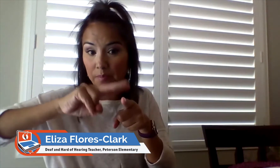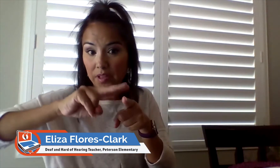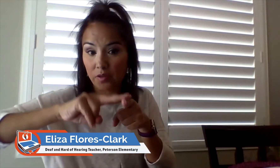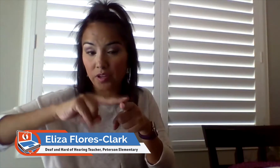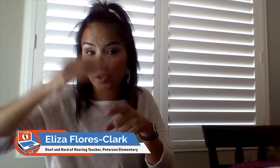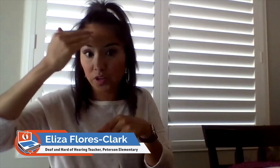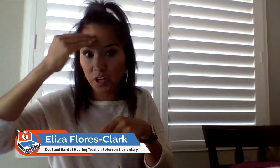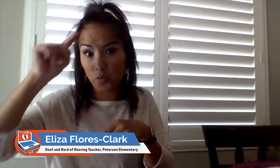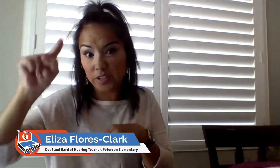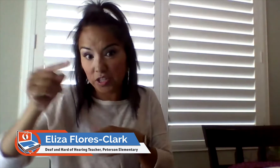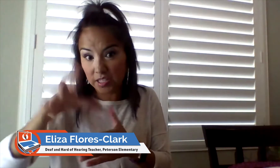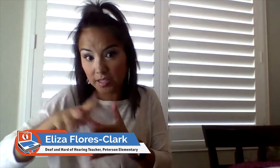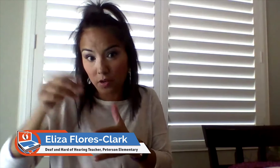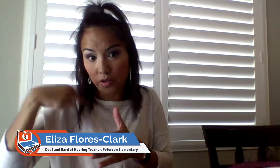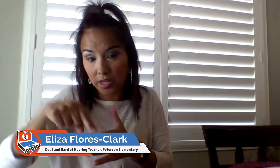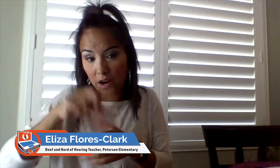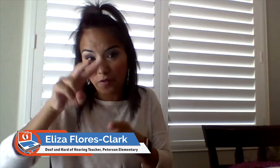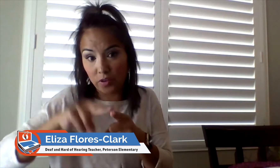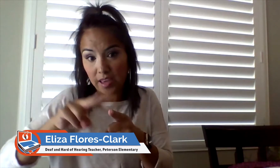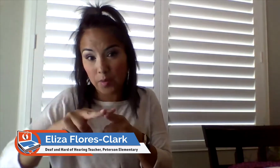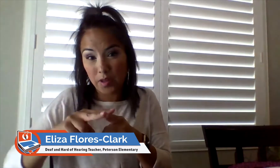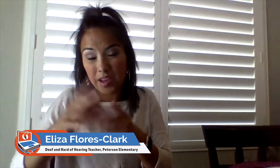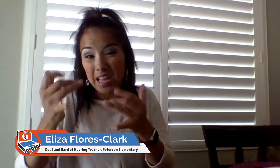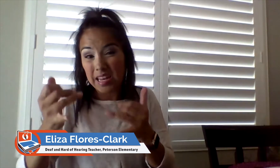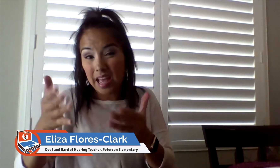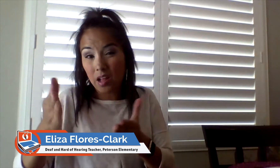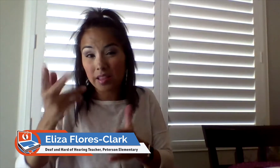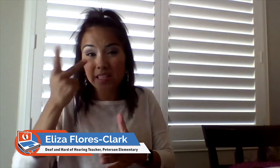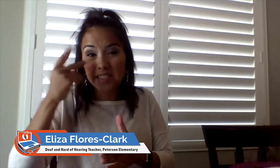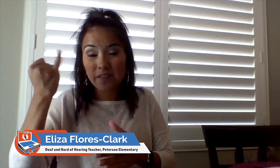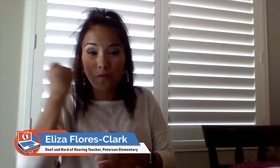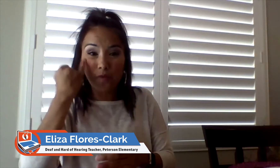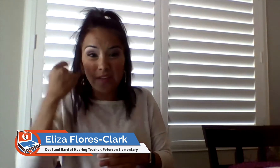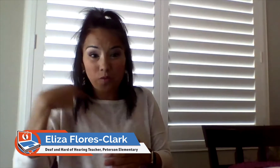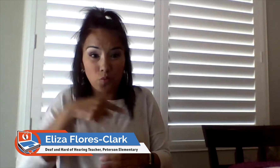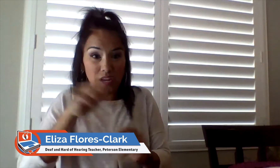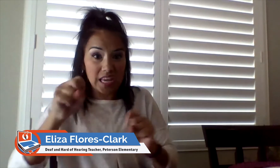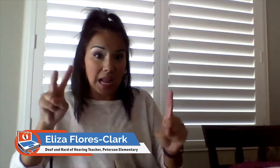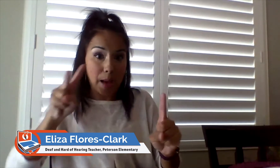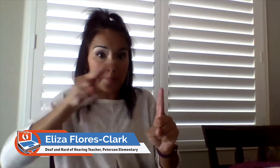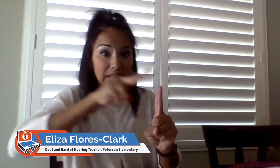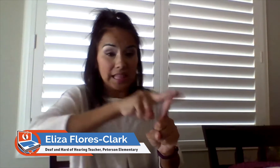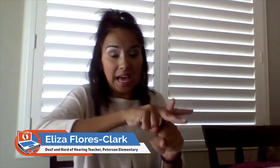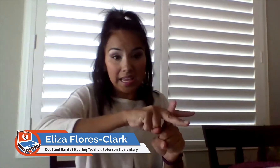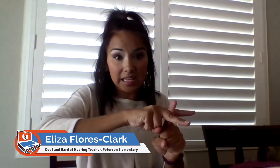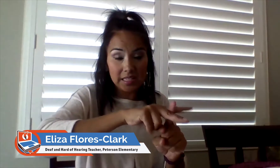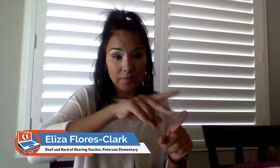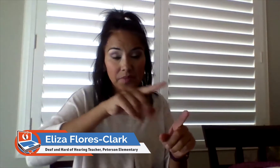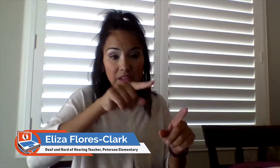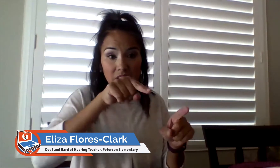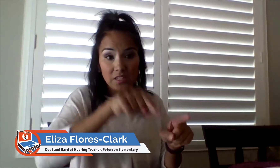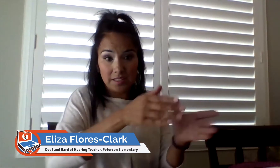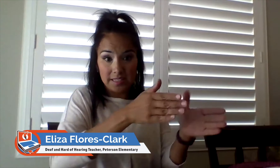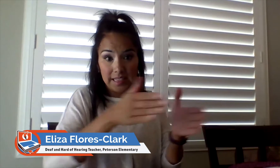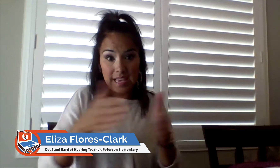Vocabulary. So we know we just learned our vocabulary. Now let's see if we can apply it to this